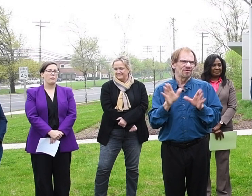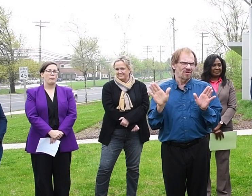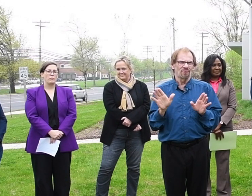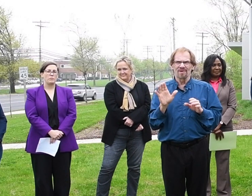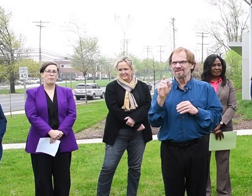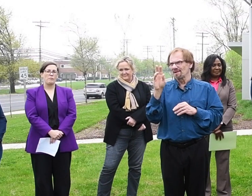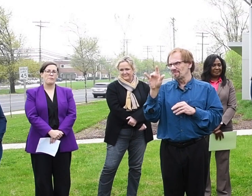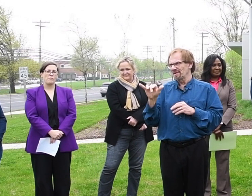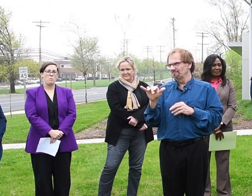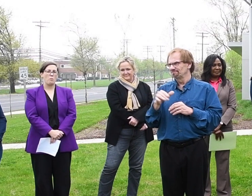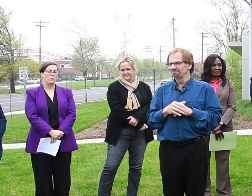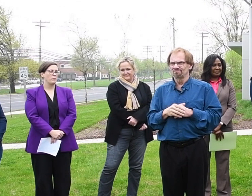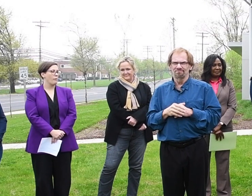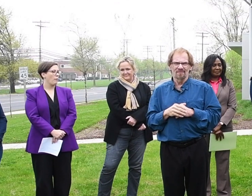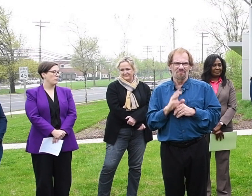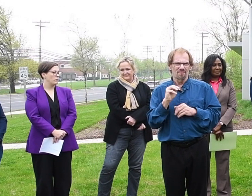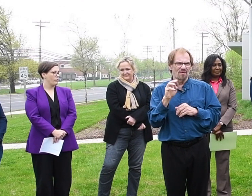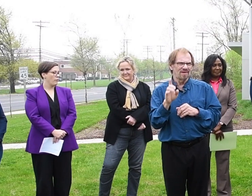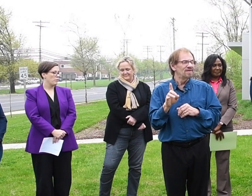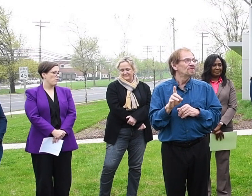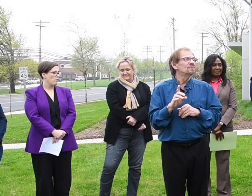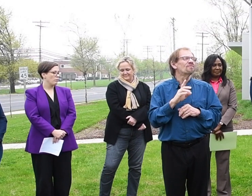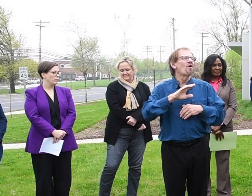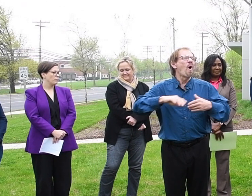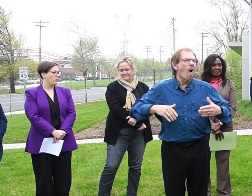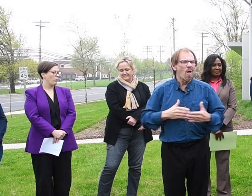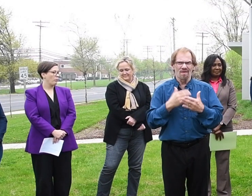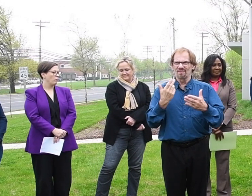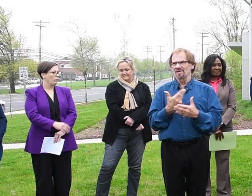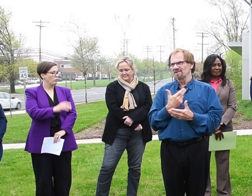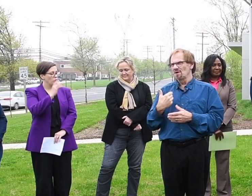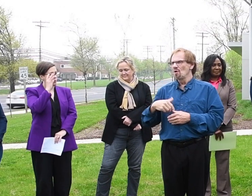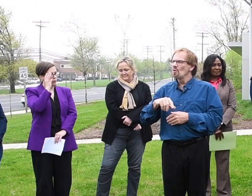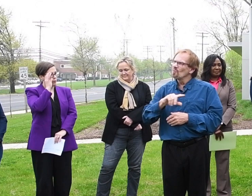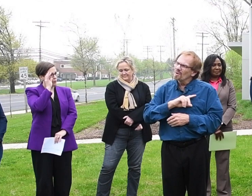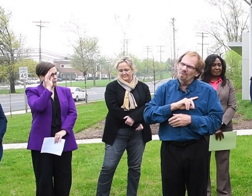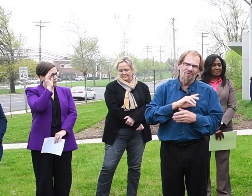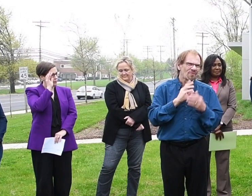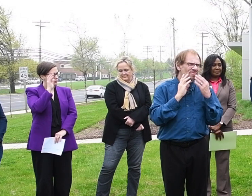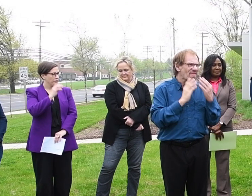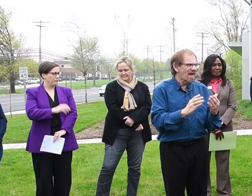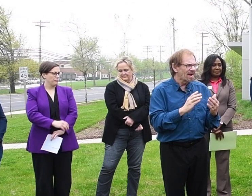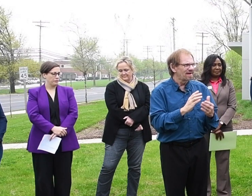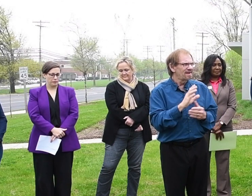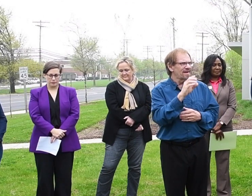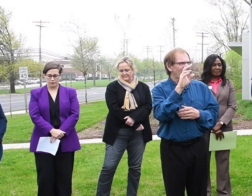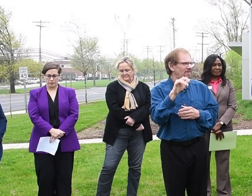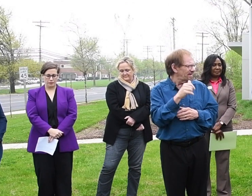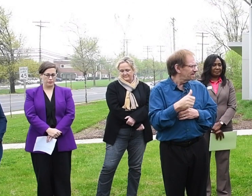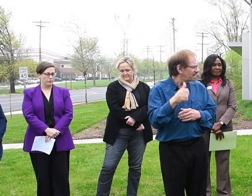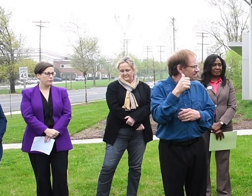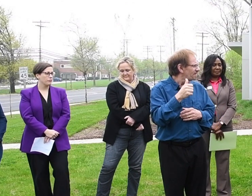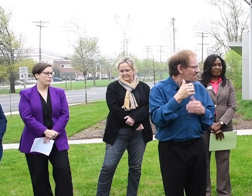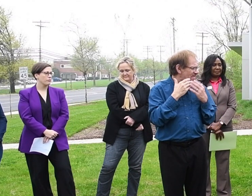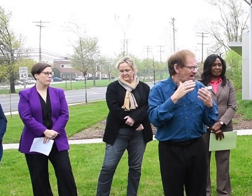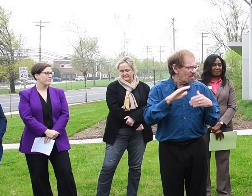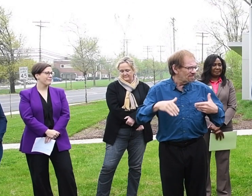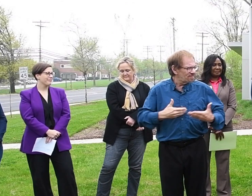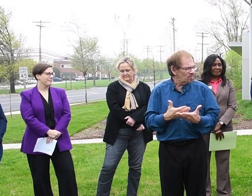Assembly. So on behalf of the entire delegation, I want to thank the county executive, thank all of